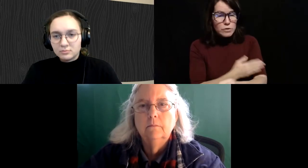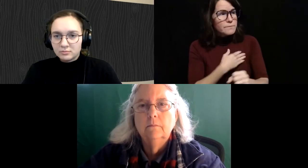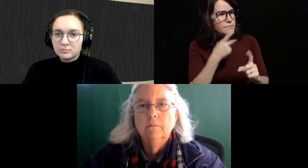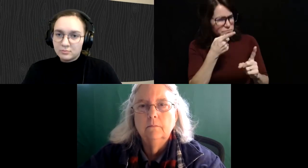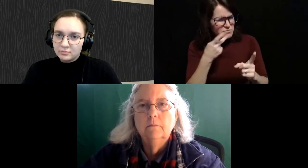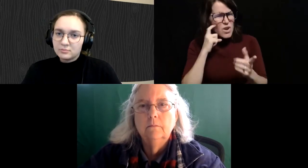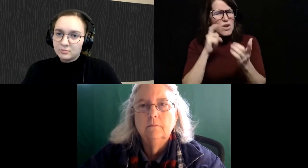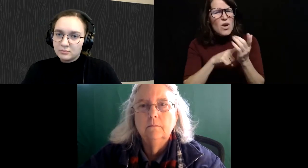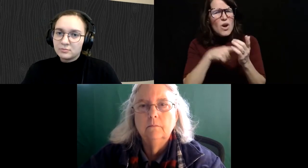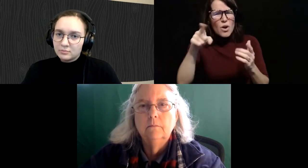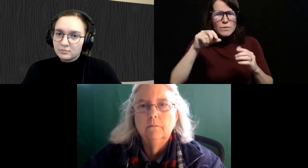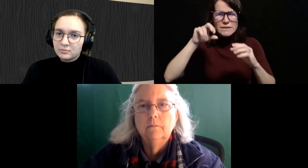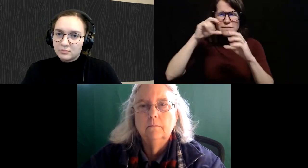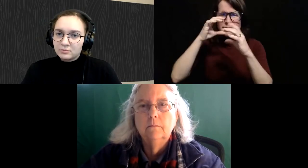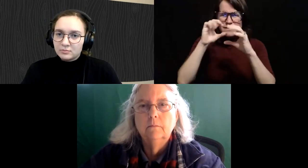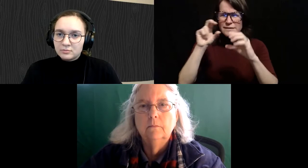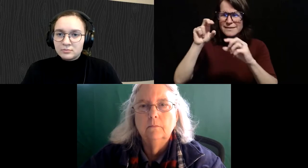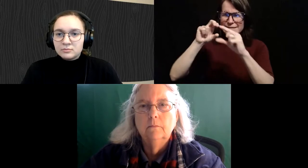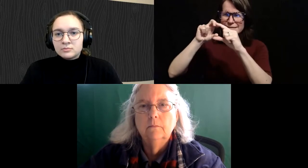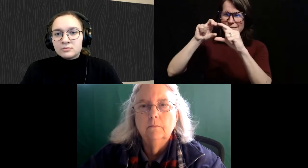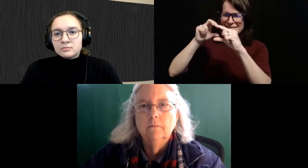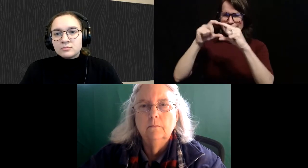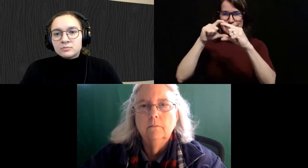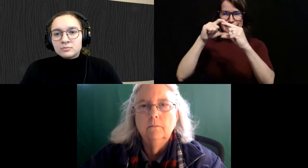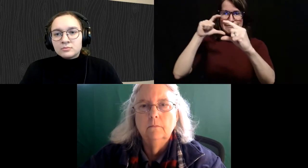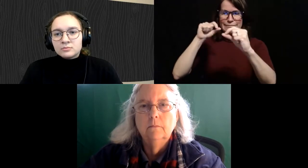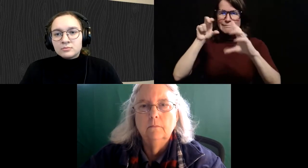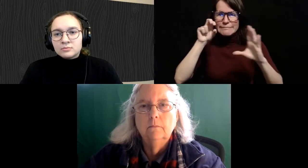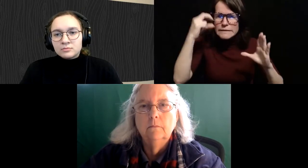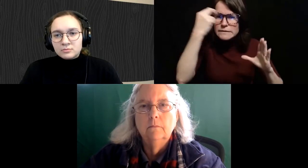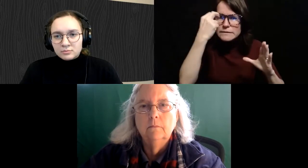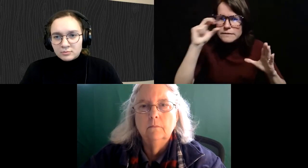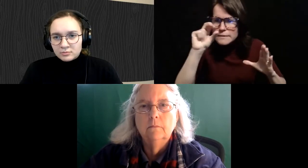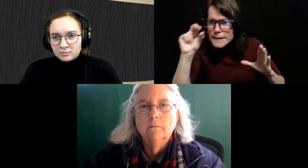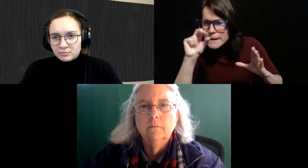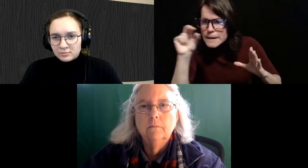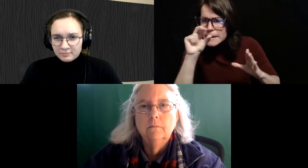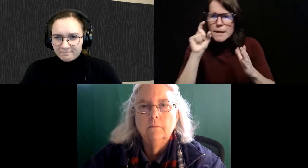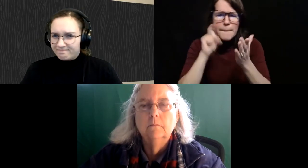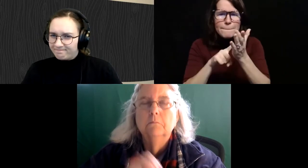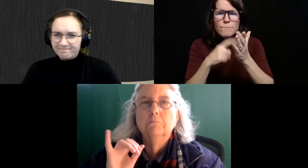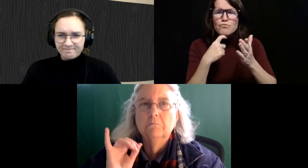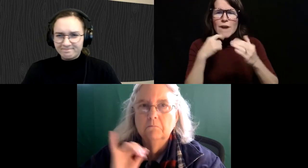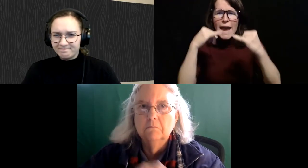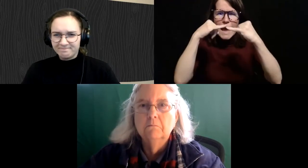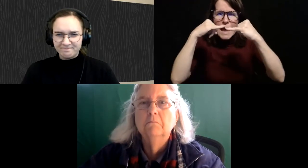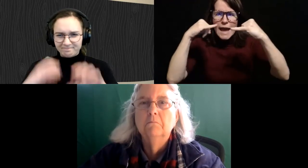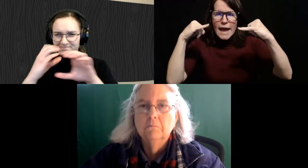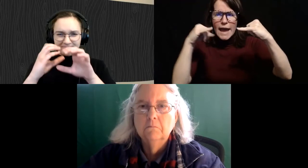she did not have it. And they used some sort of equipment that